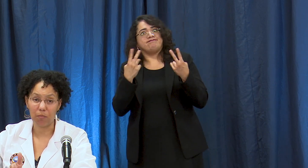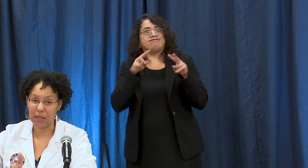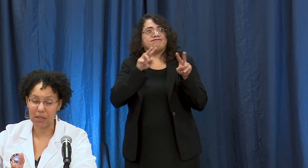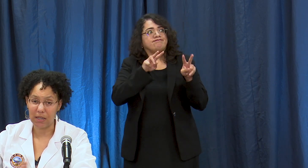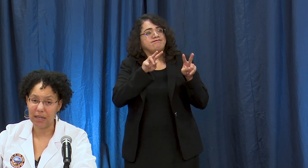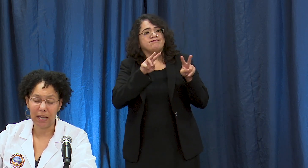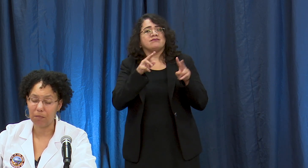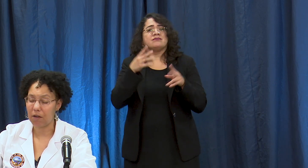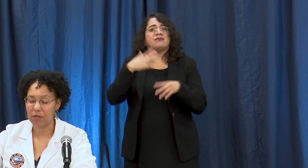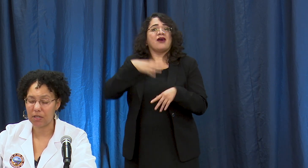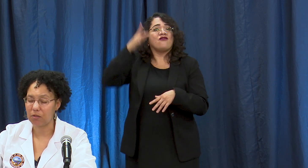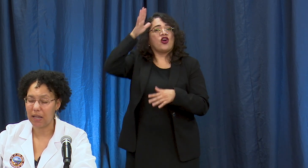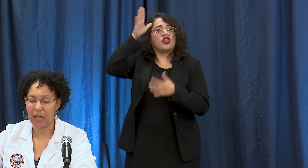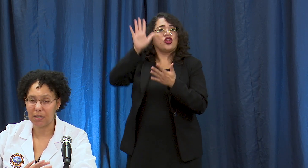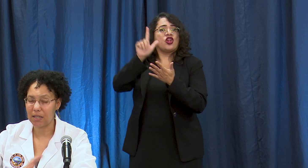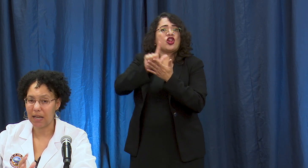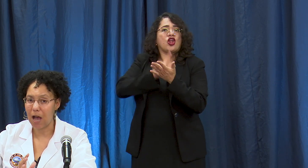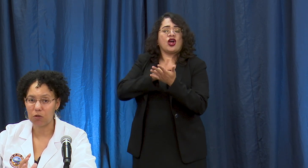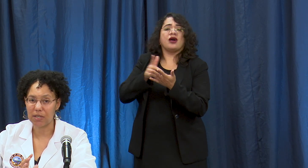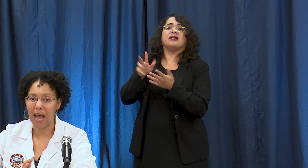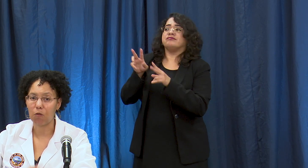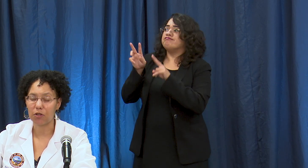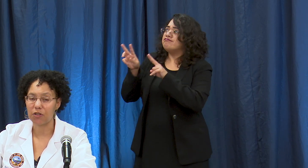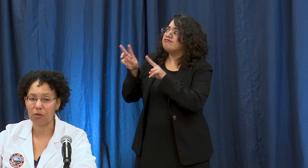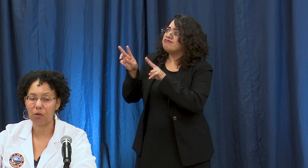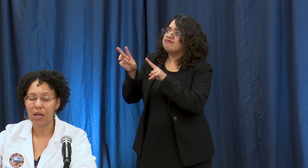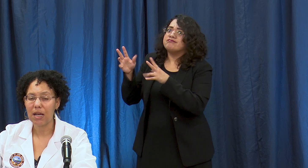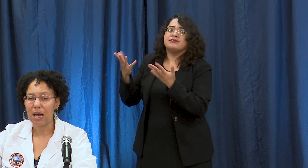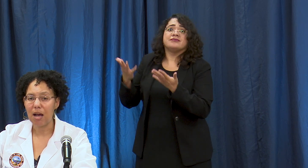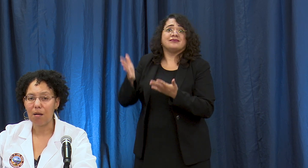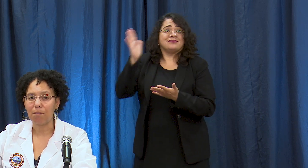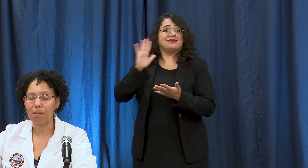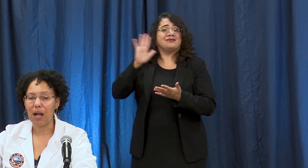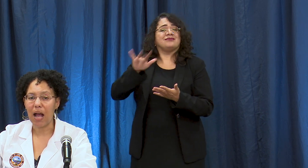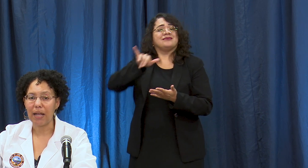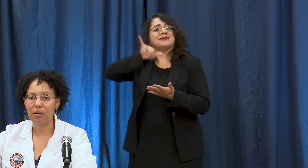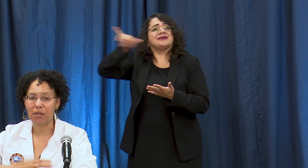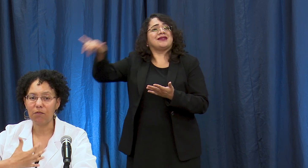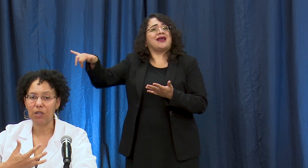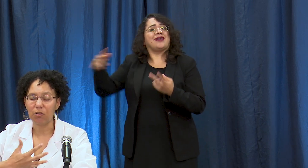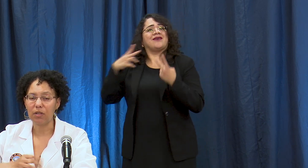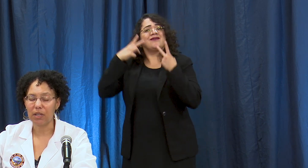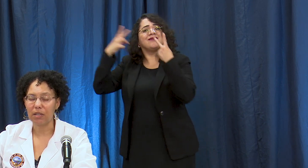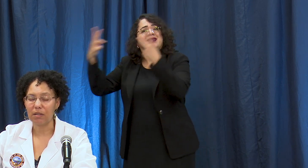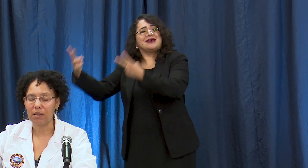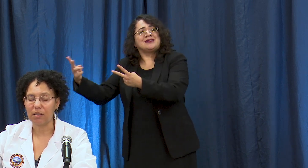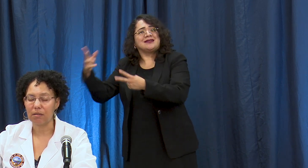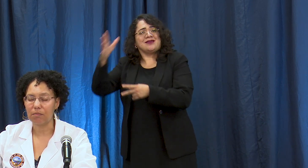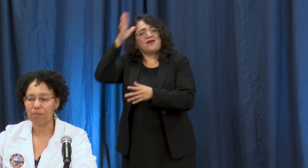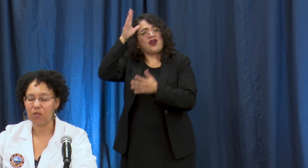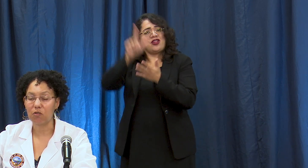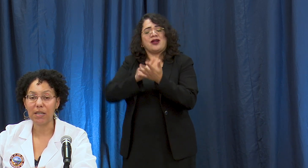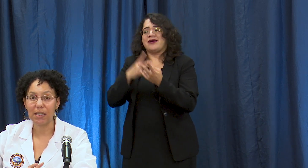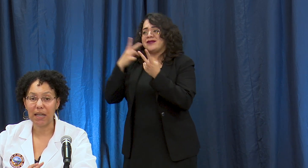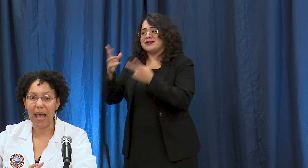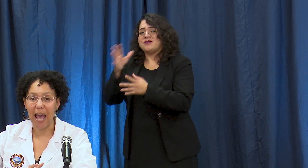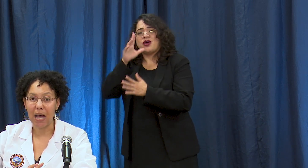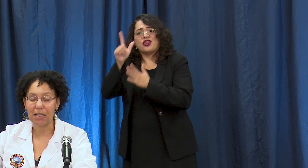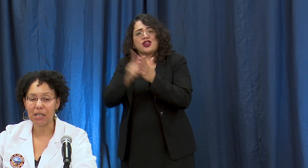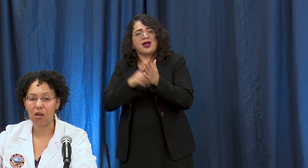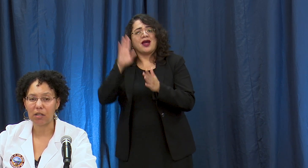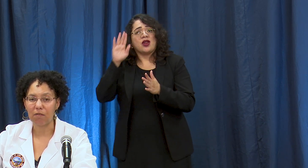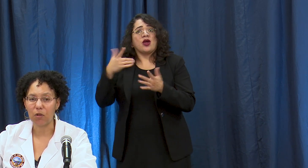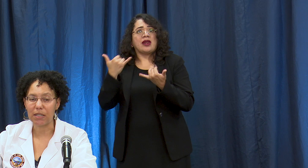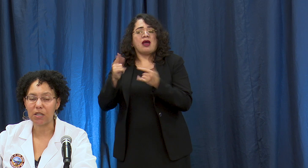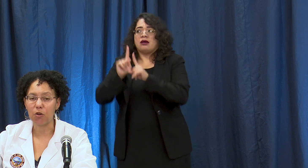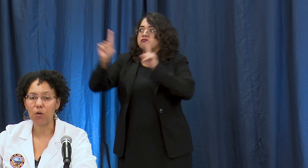for several months, and he came every single day and stayed hours and hours. So I can feel the stress that it